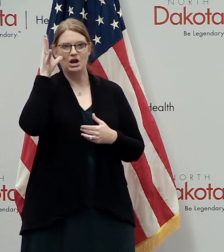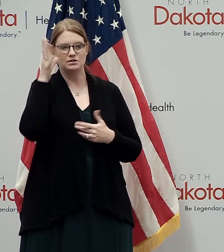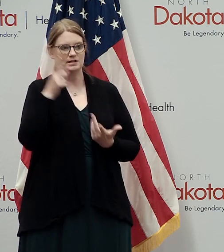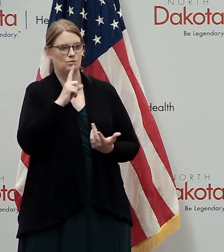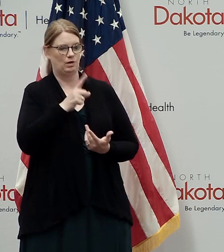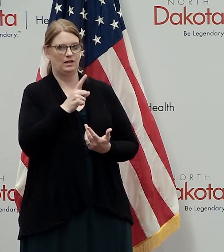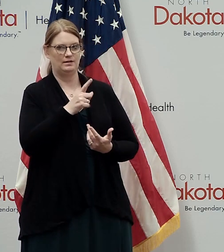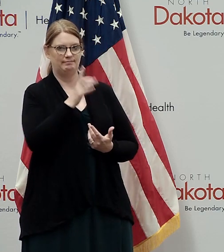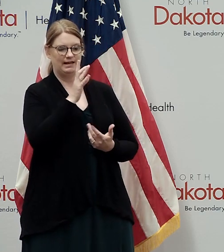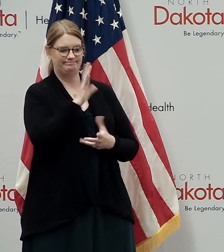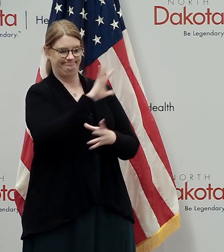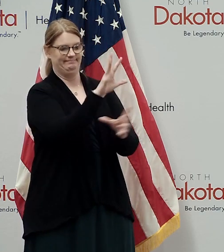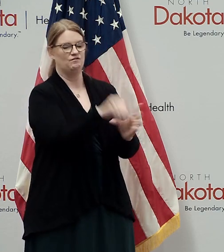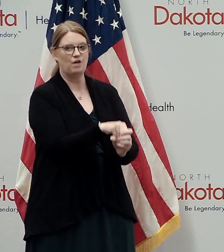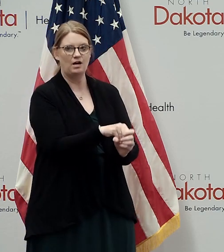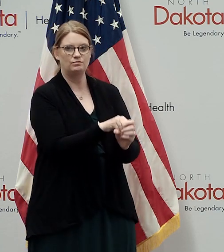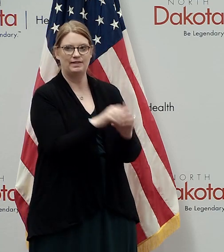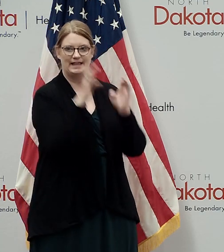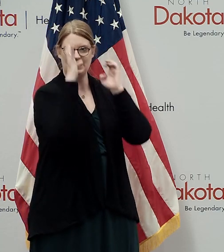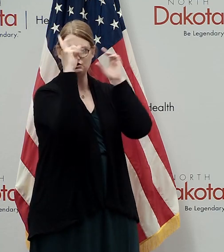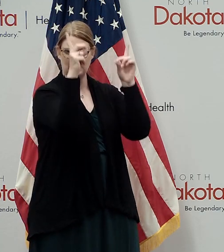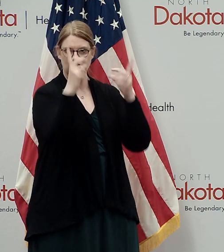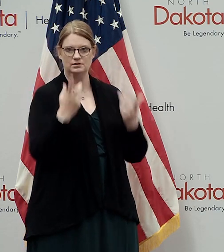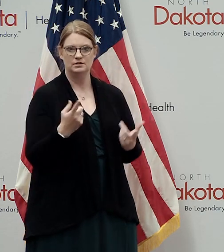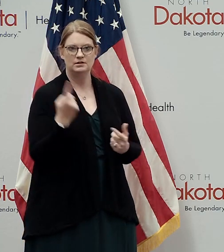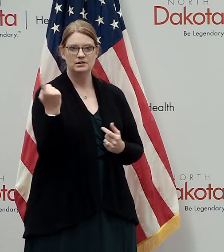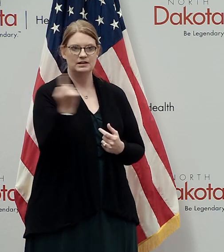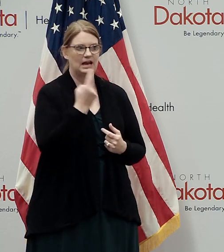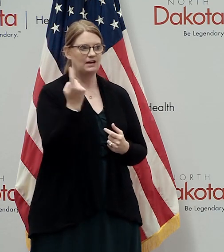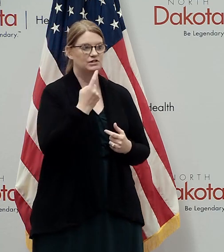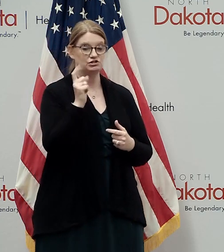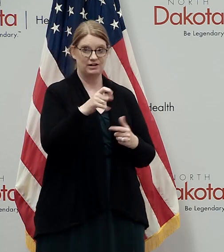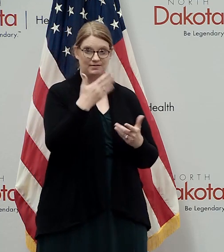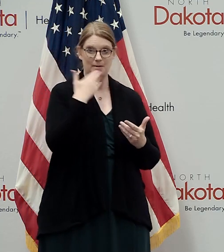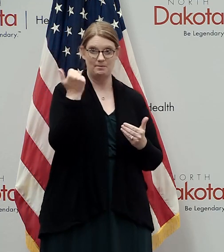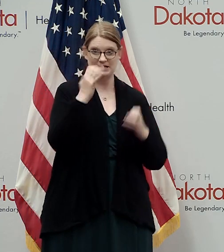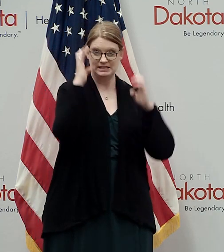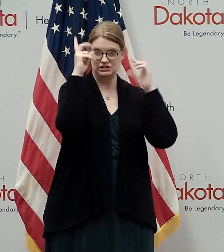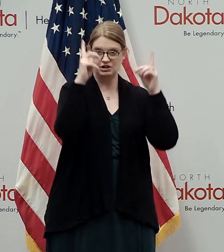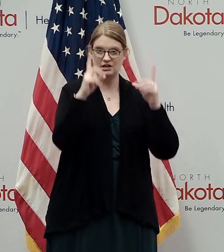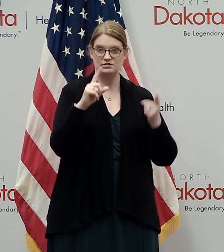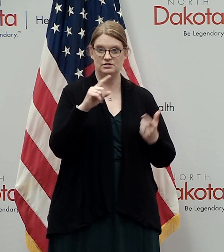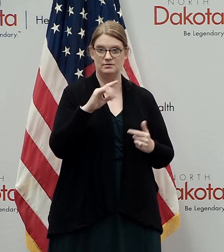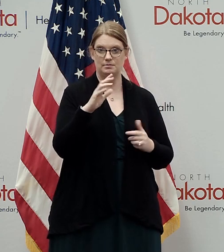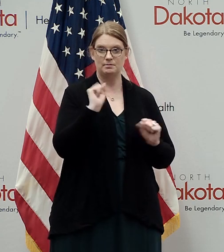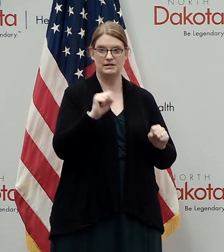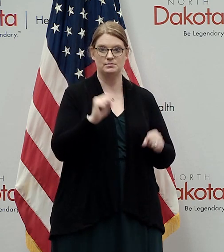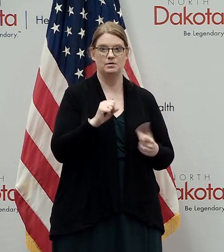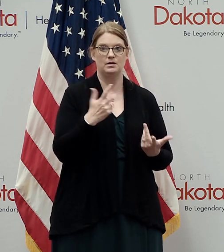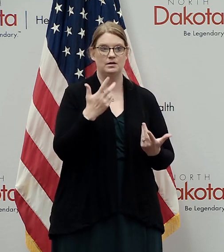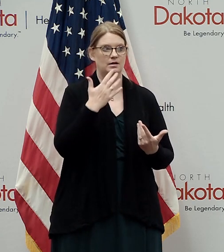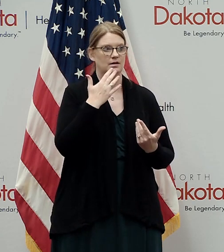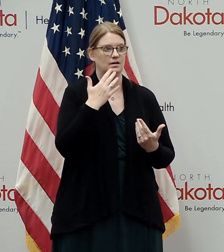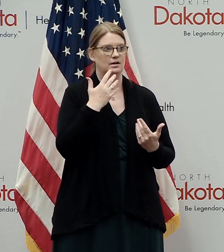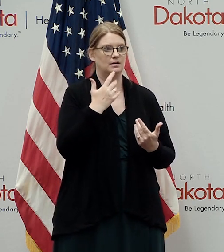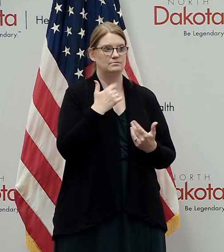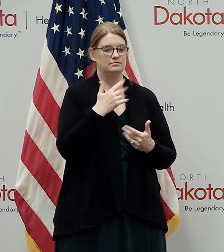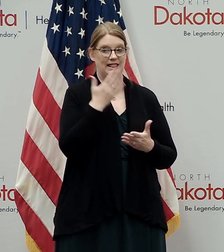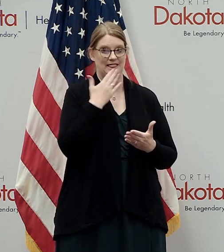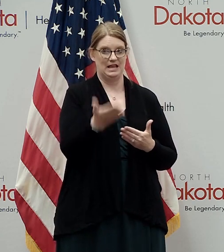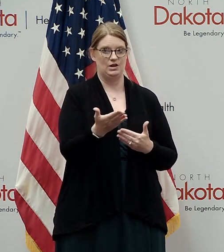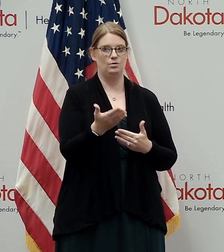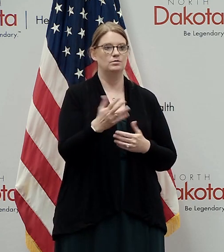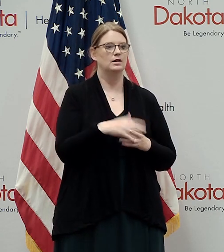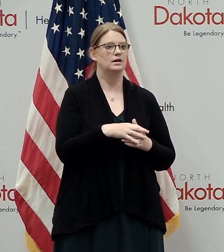the education that their kids deserve, and everybody ought to be getting the best education possible, and North Dakota ought to be leading the way. With that, I'll say thank